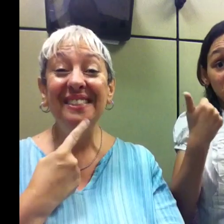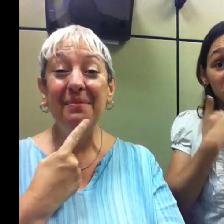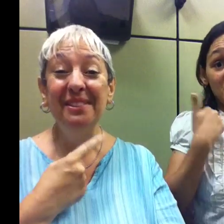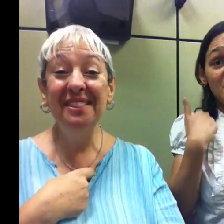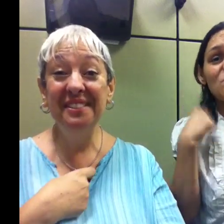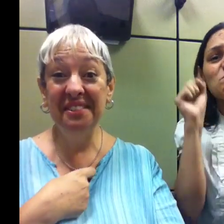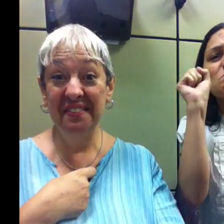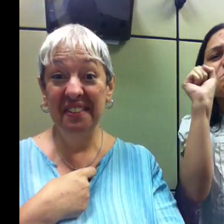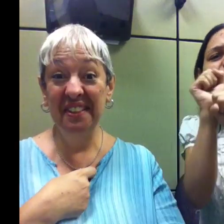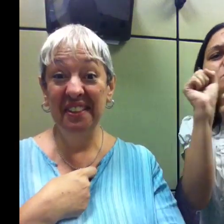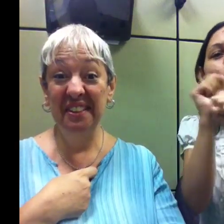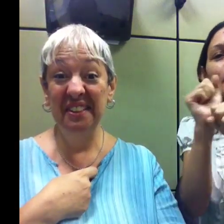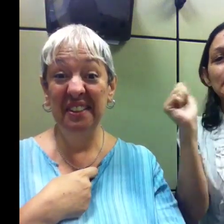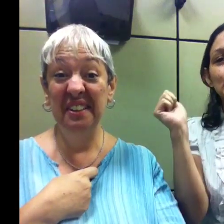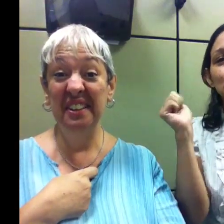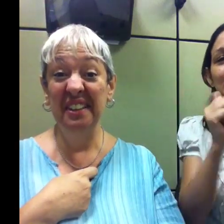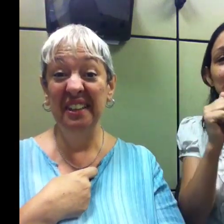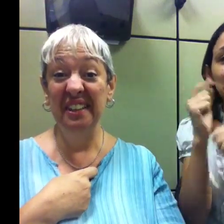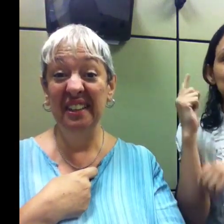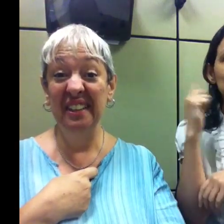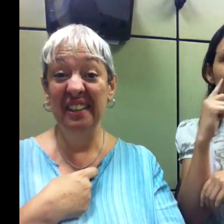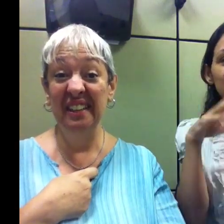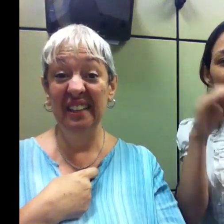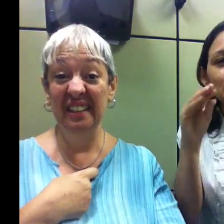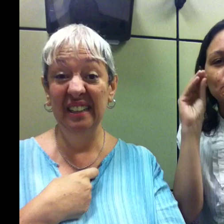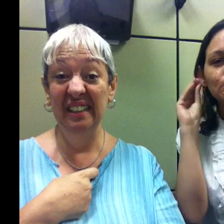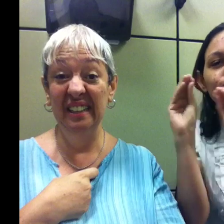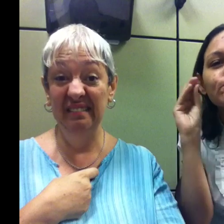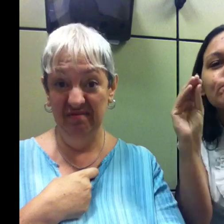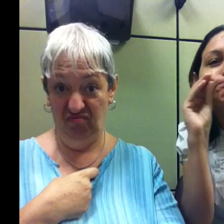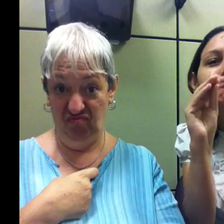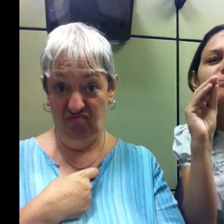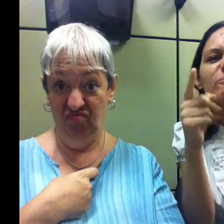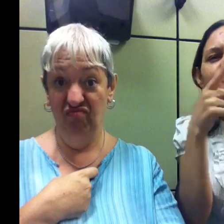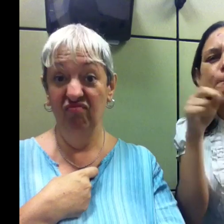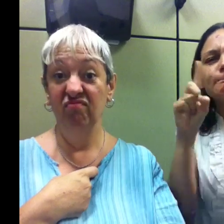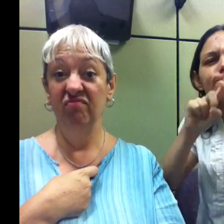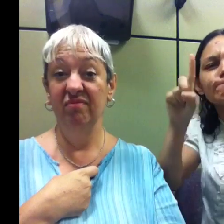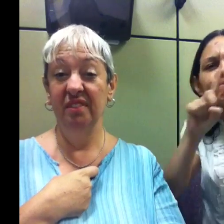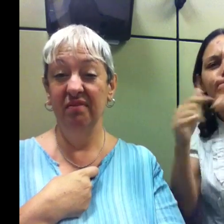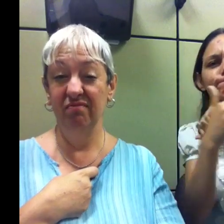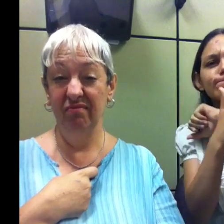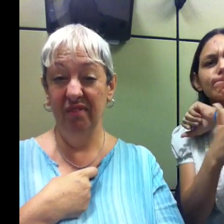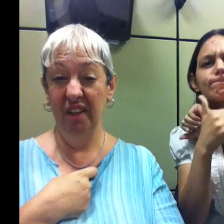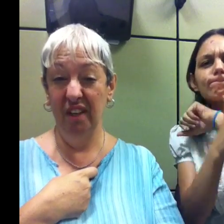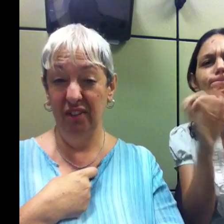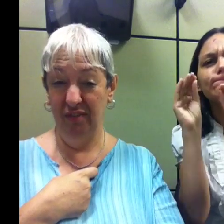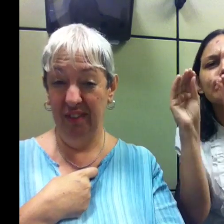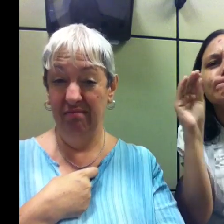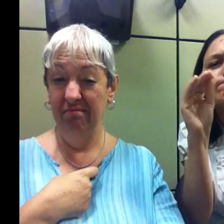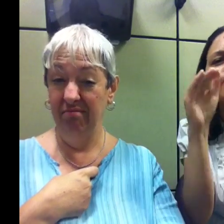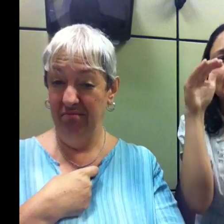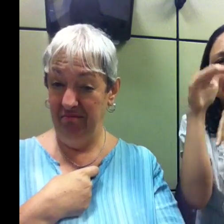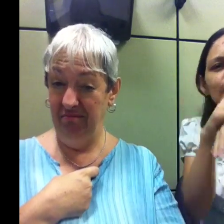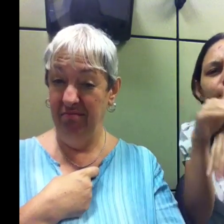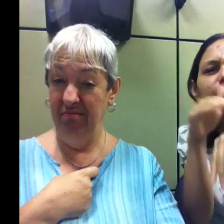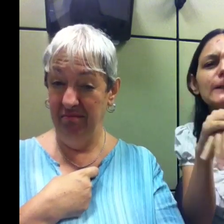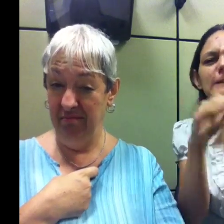Right. Well, so I think you can say, like, you have invite them to join one of the cruise, and then say, like, if you're unable to attend the cruise, please come